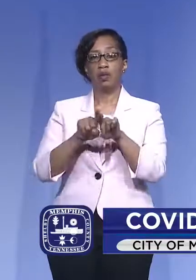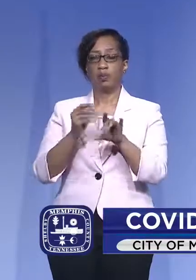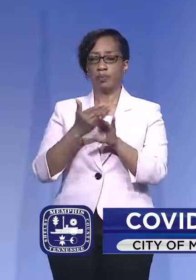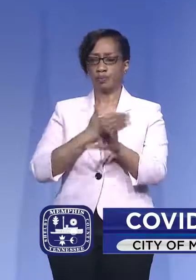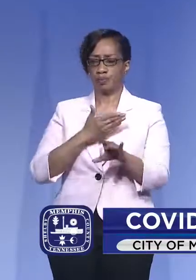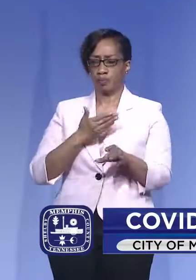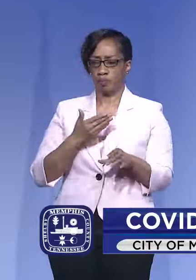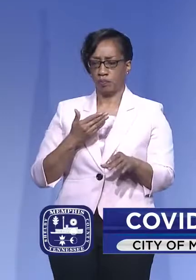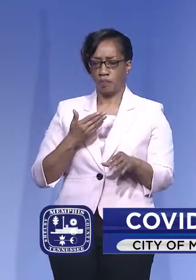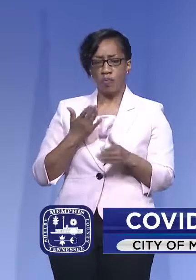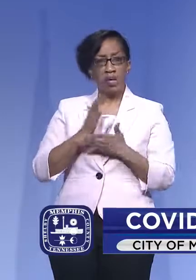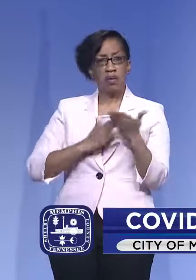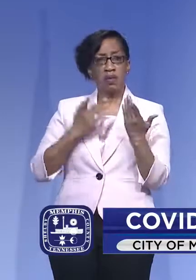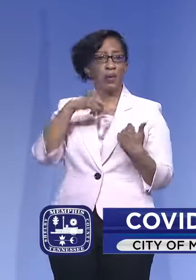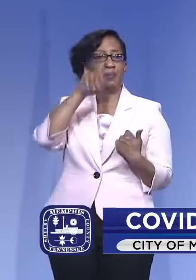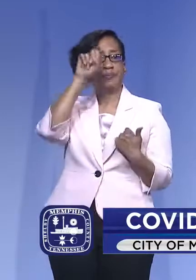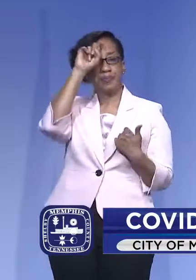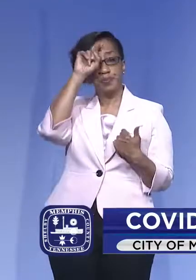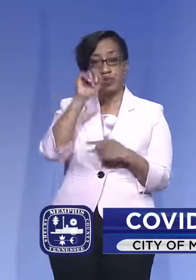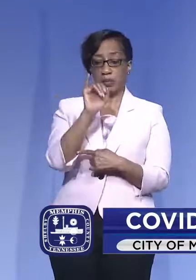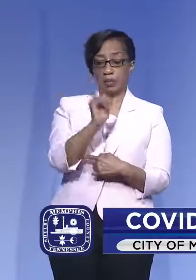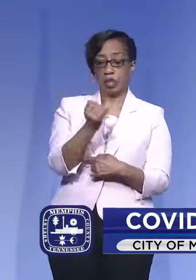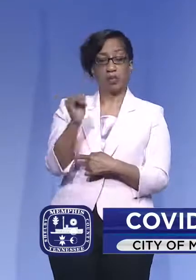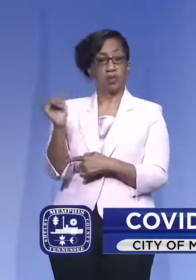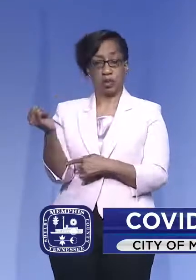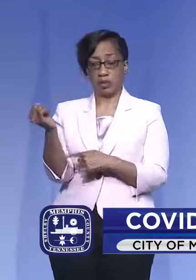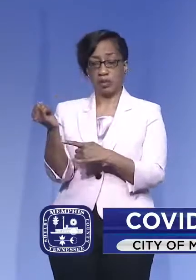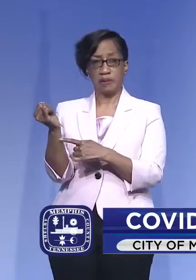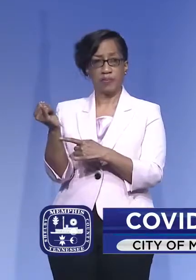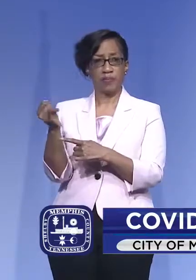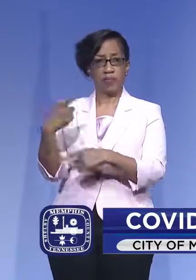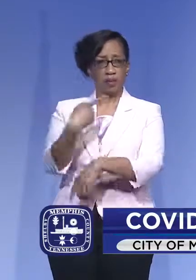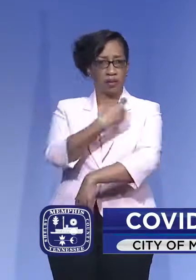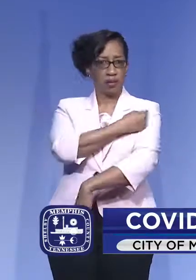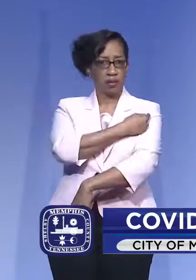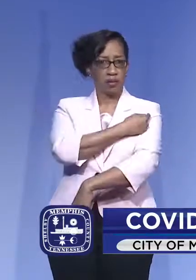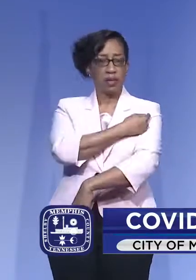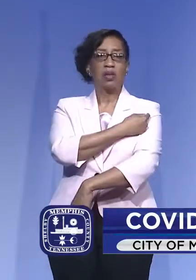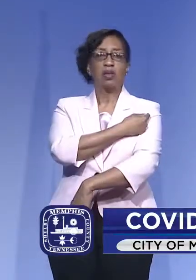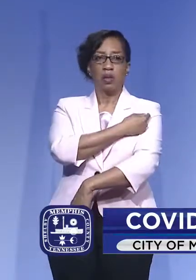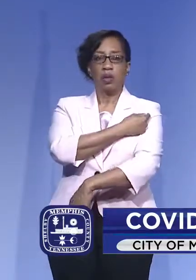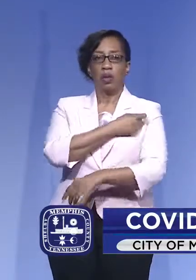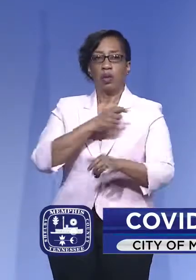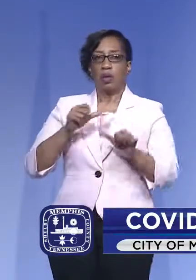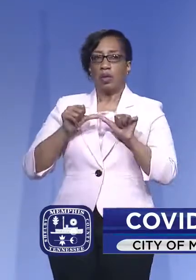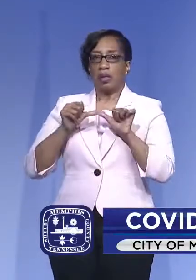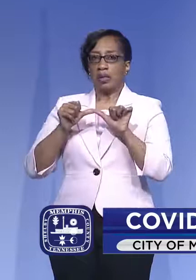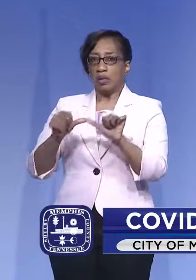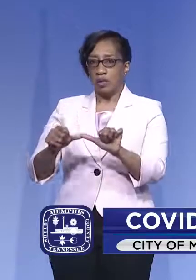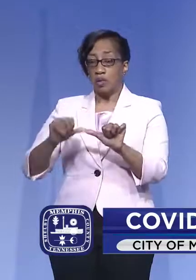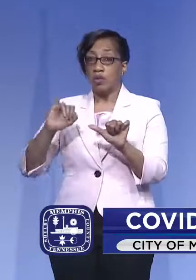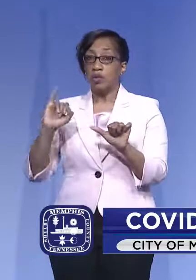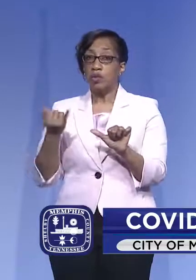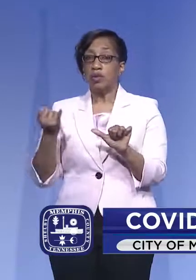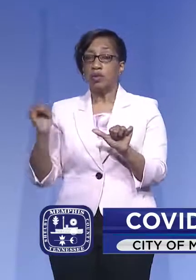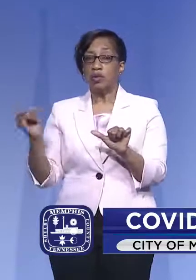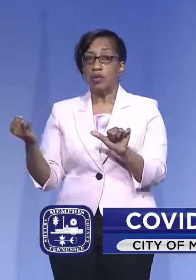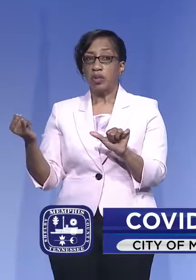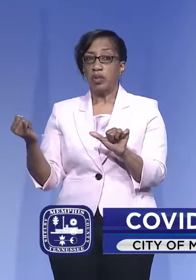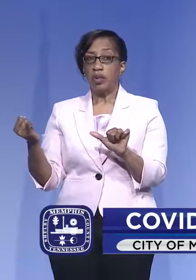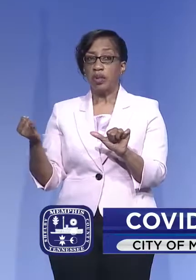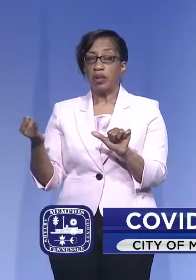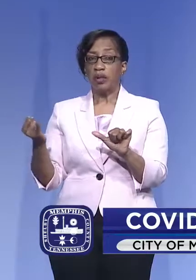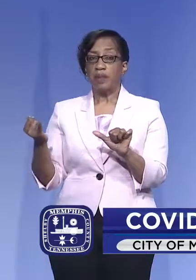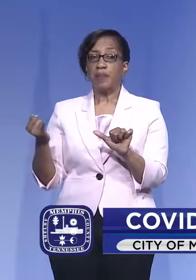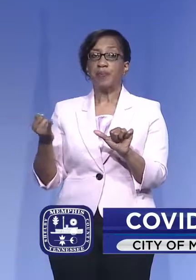this week was about the Johnson & Johnson vaccine. We will continue to administer that at